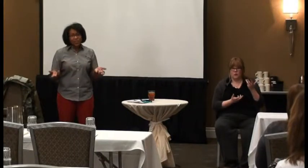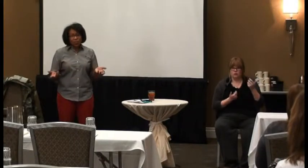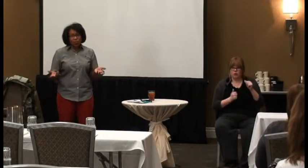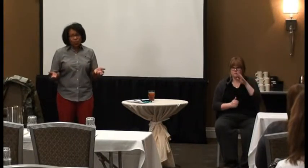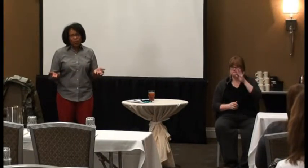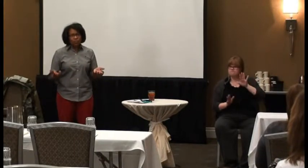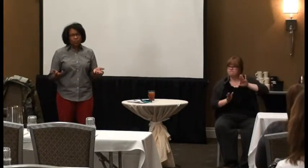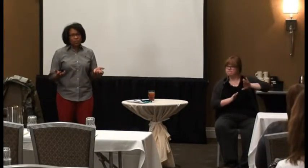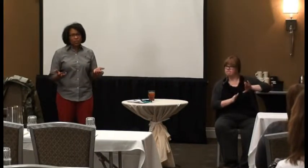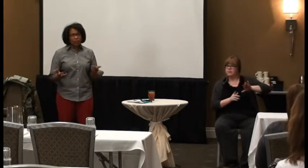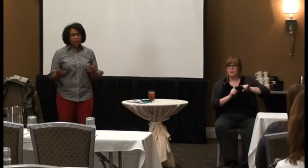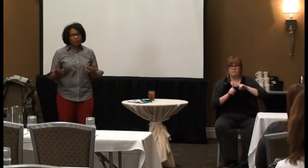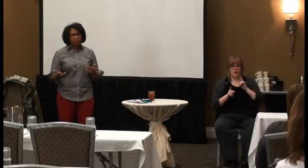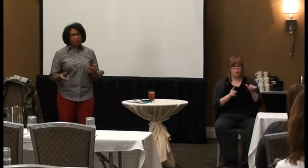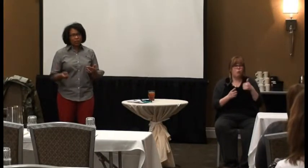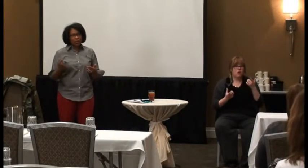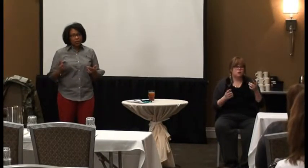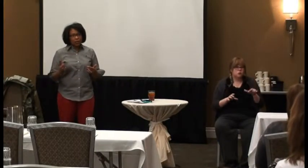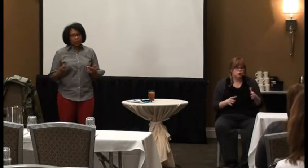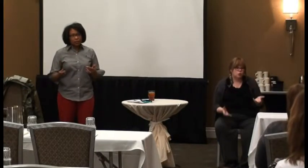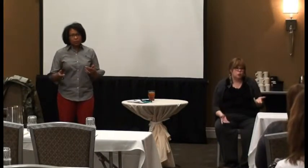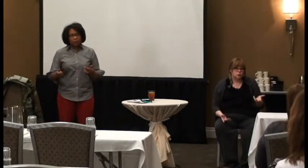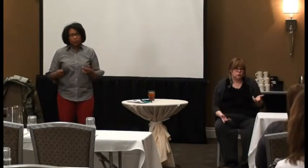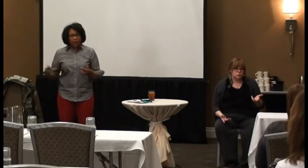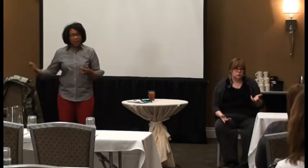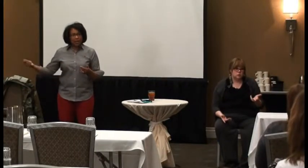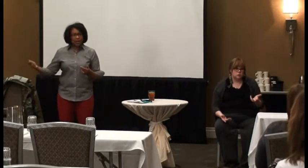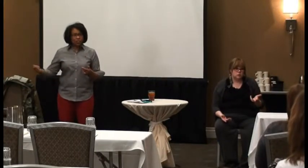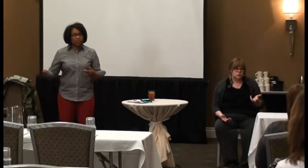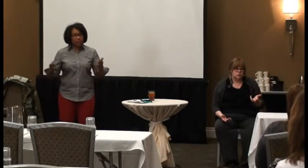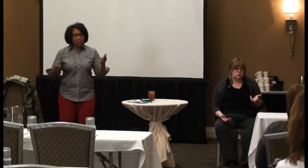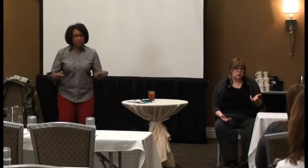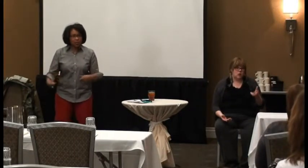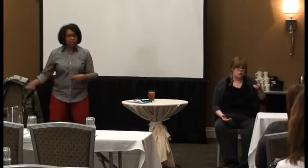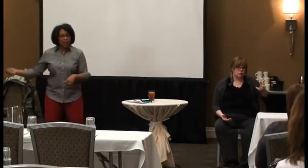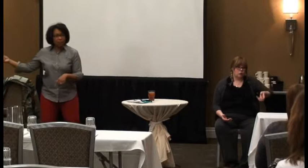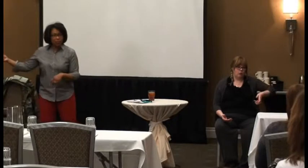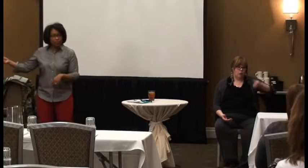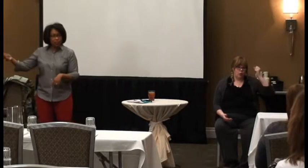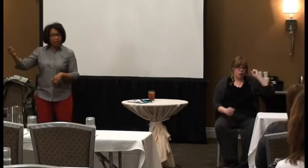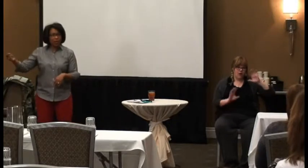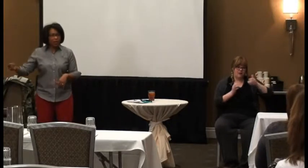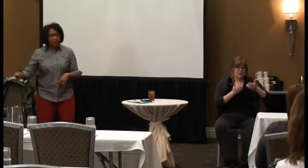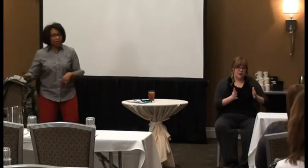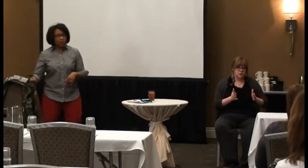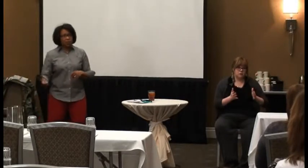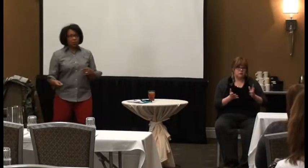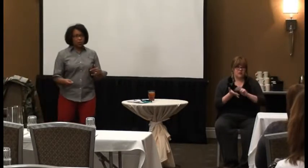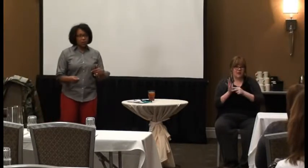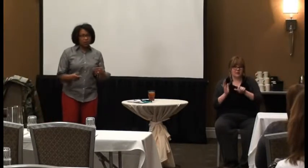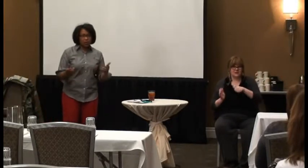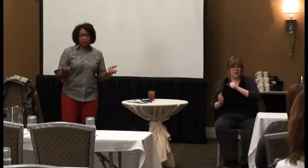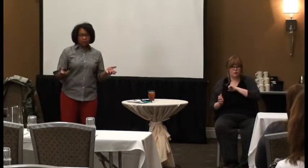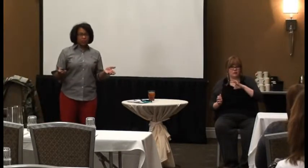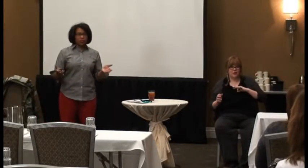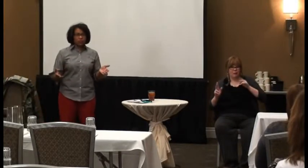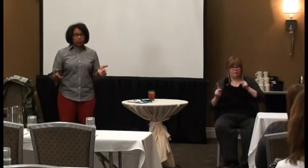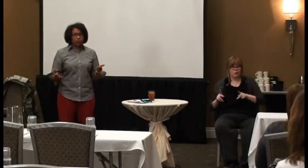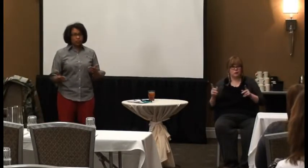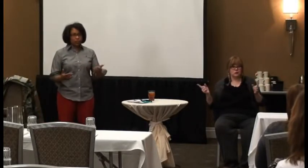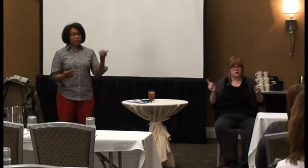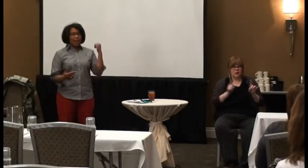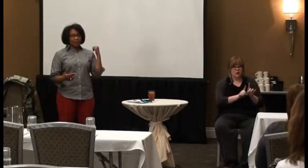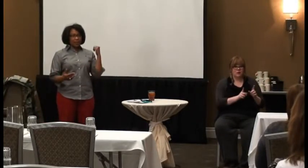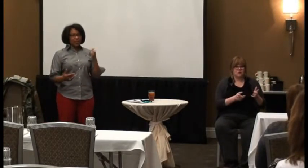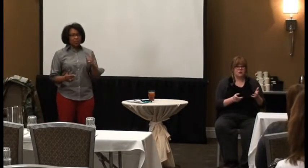But then, you know, what else do we do? How do we pull her out of the classroom? That takes another staff person away? Or, you know, do